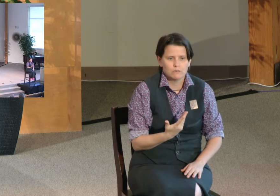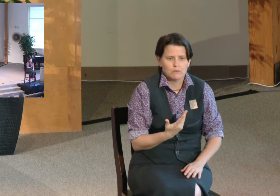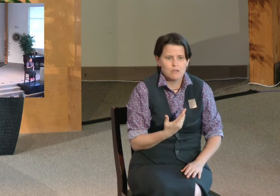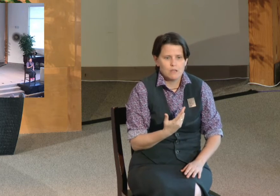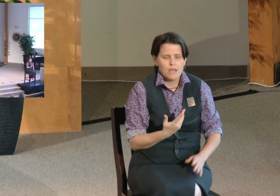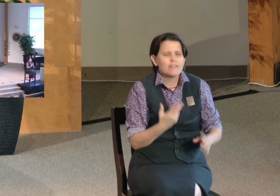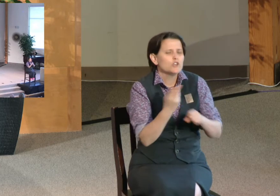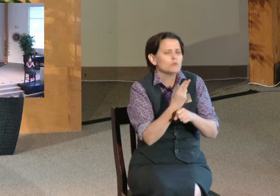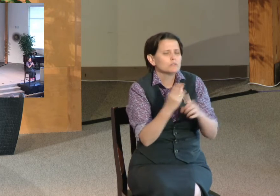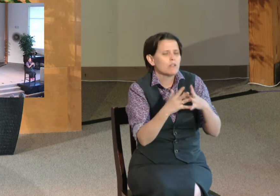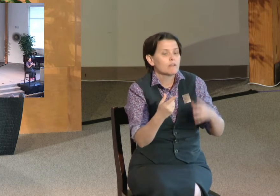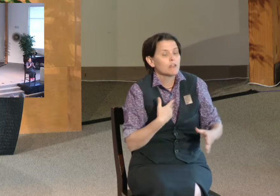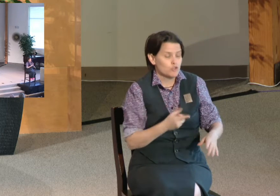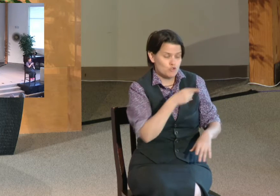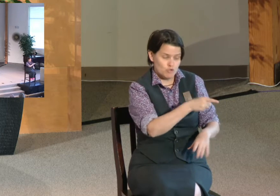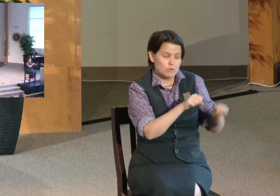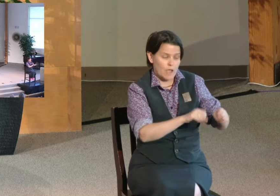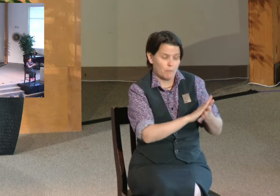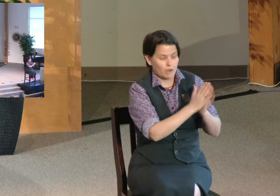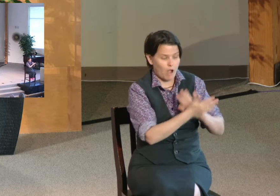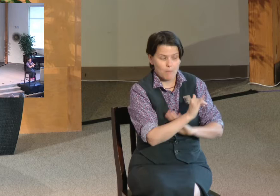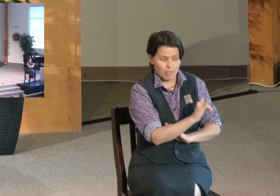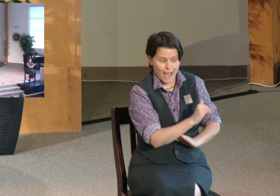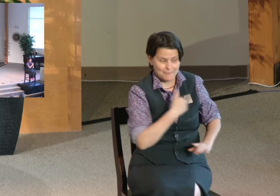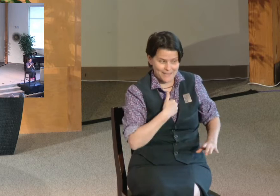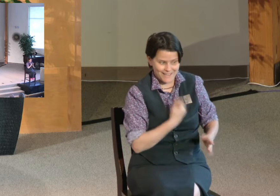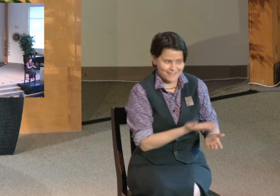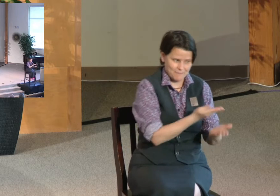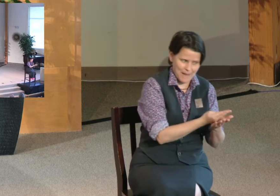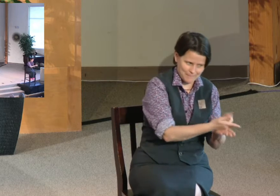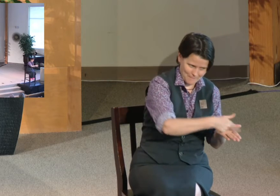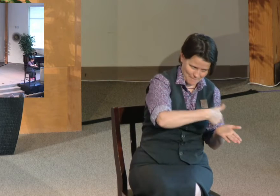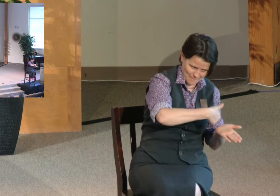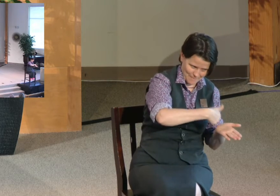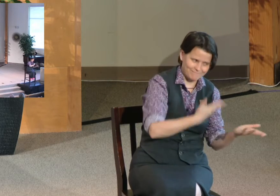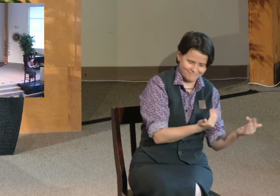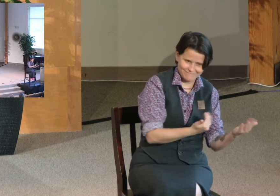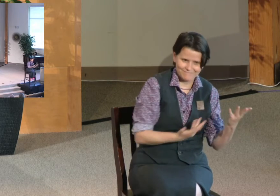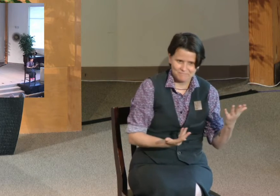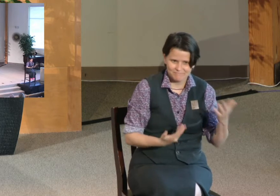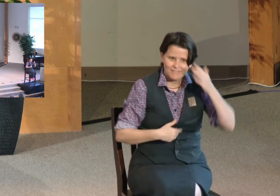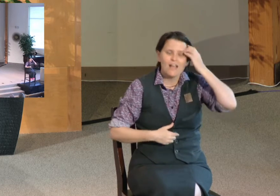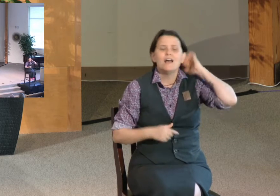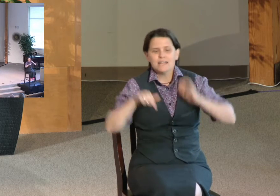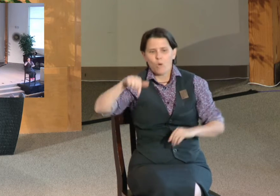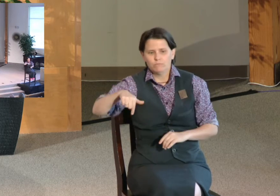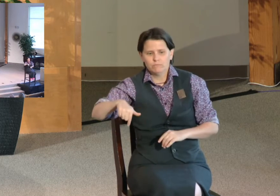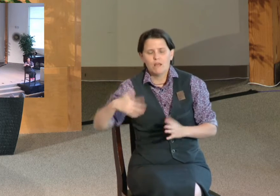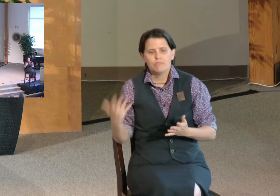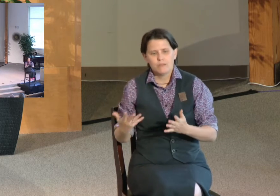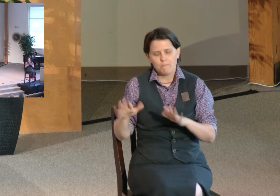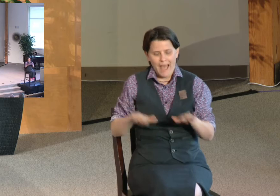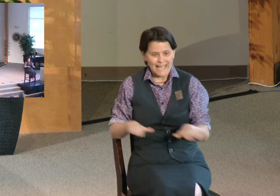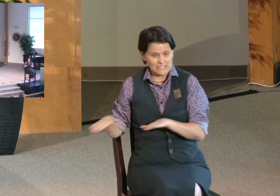On the apathetic shadow side lies the innocent one. This person wants all the glory, the status, the accolades, but they don't really want to put in